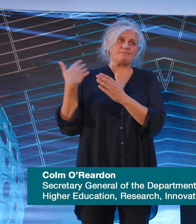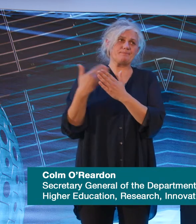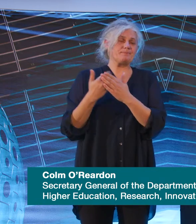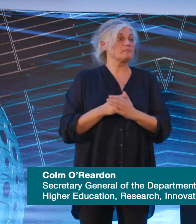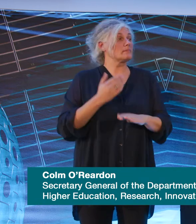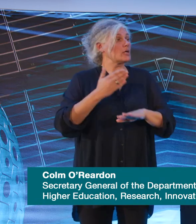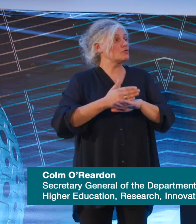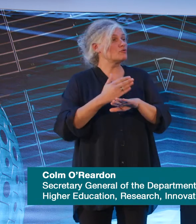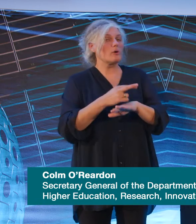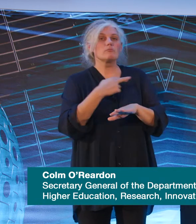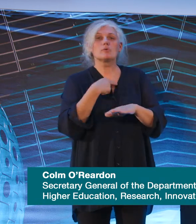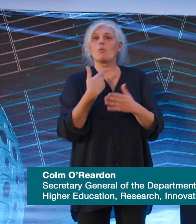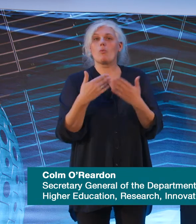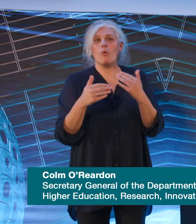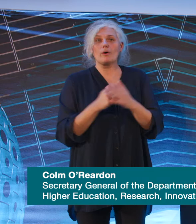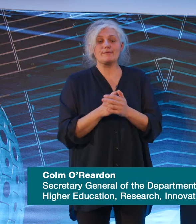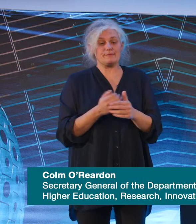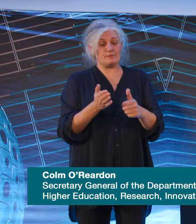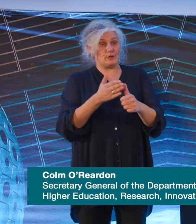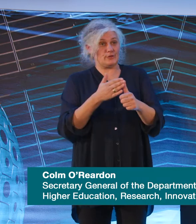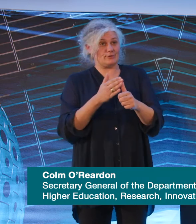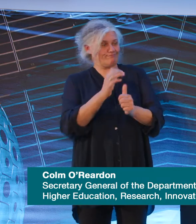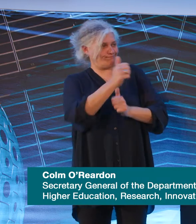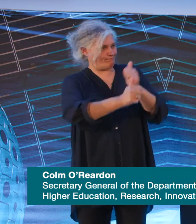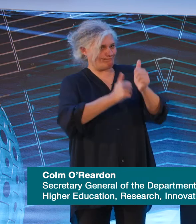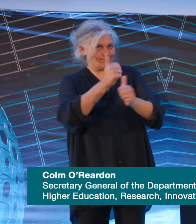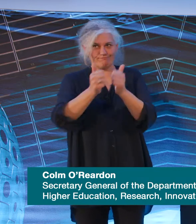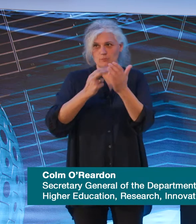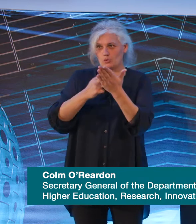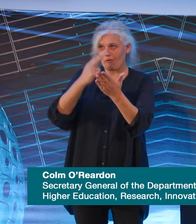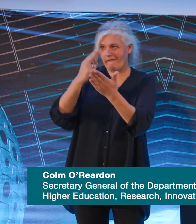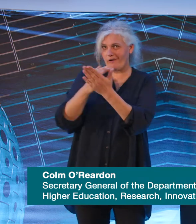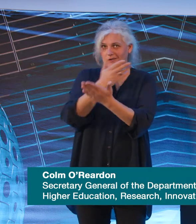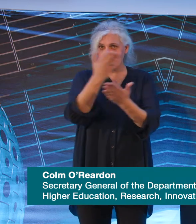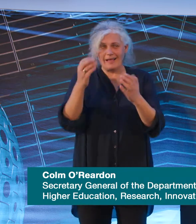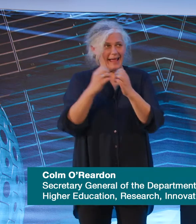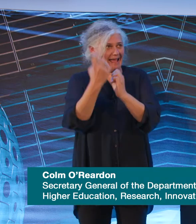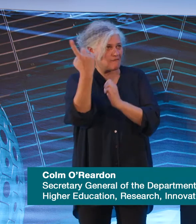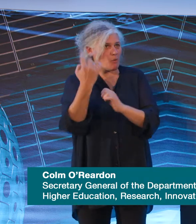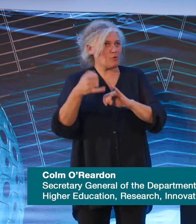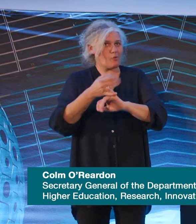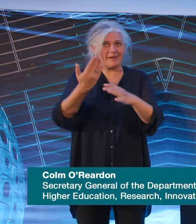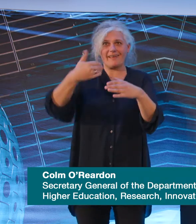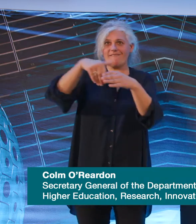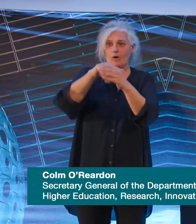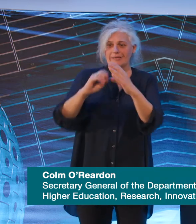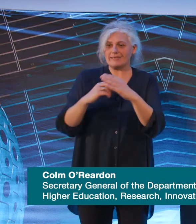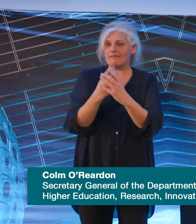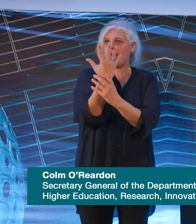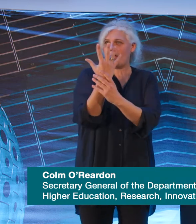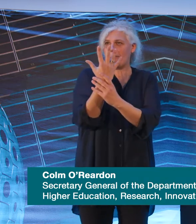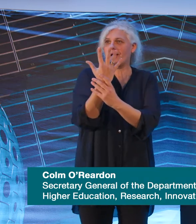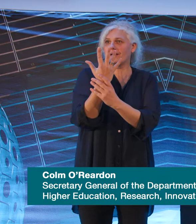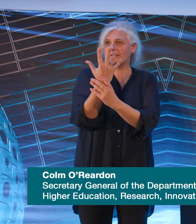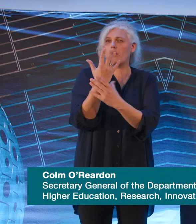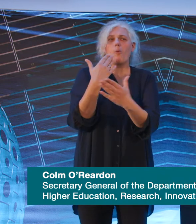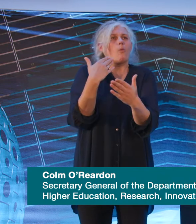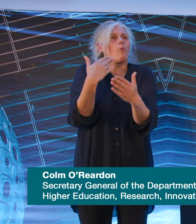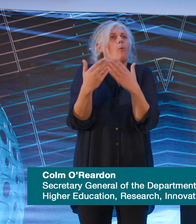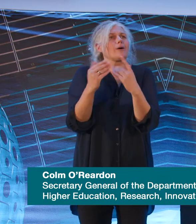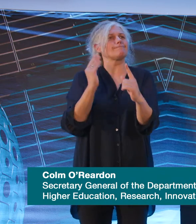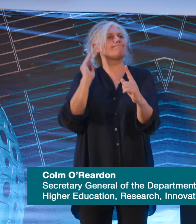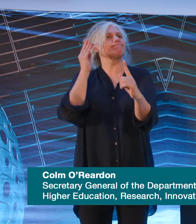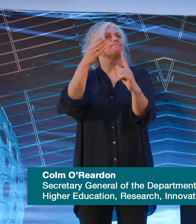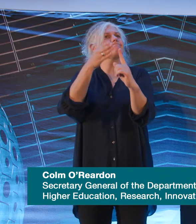My job is really just to, first and foremost, congratulate the university and everyone who was involved in developing what is an